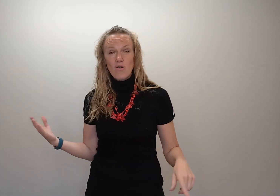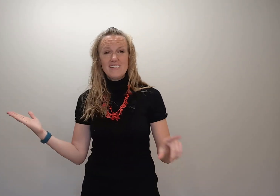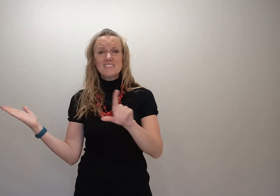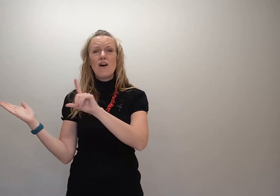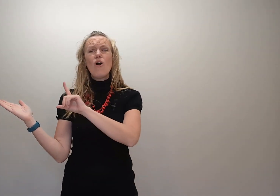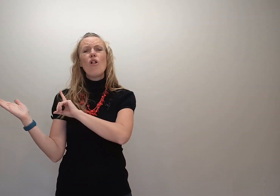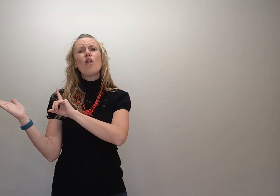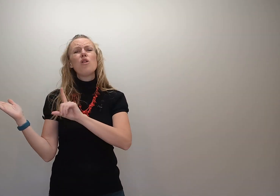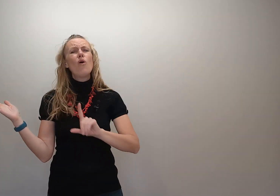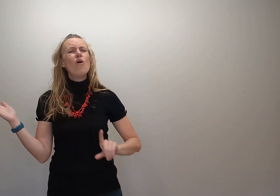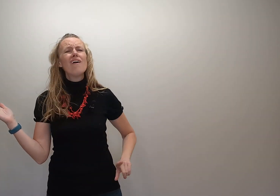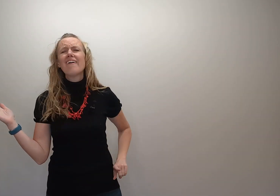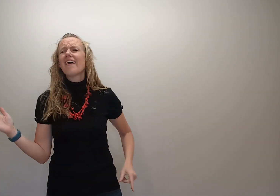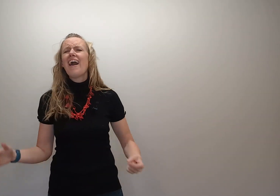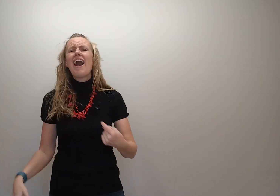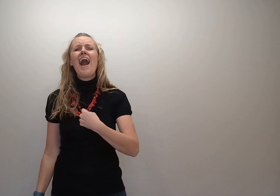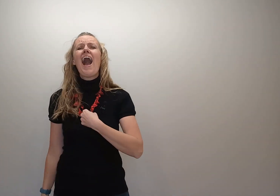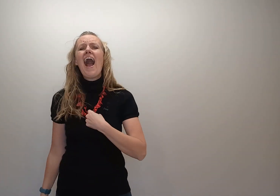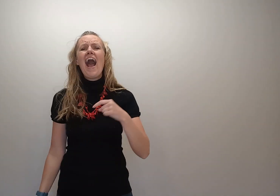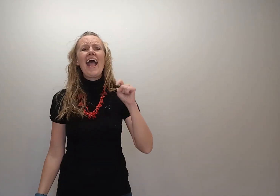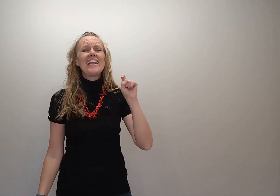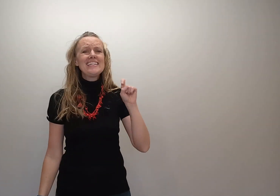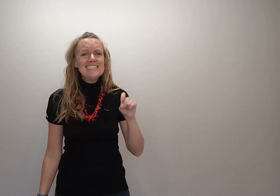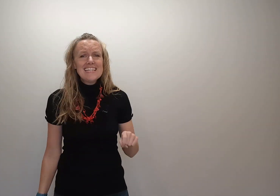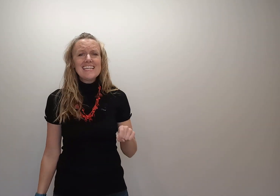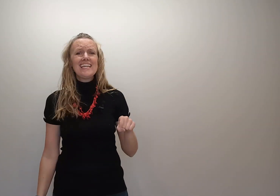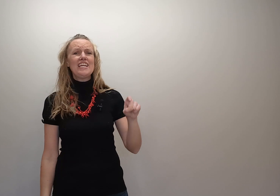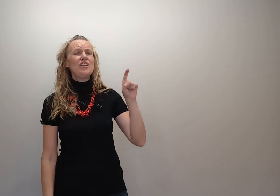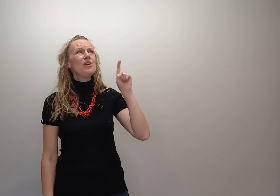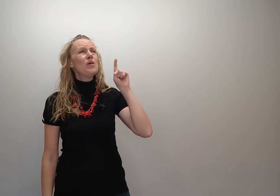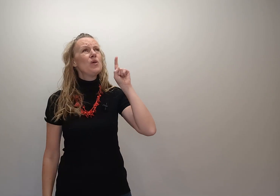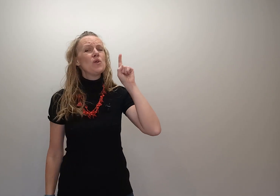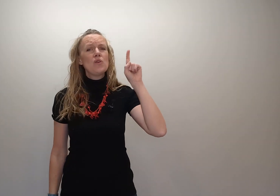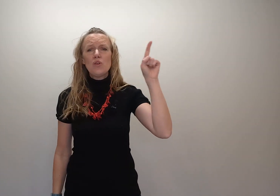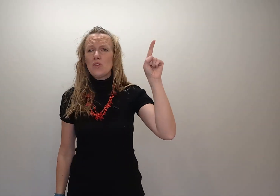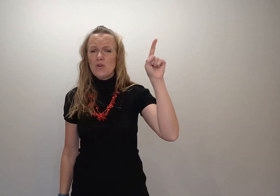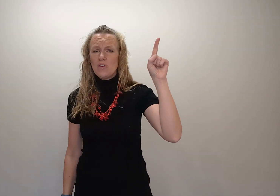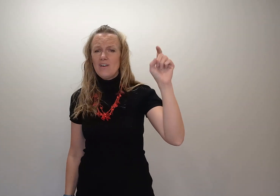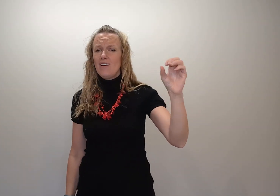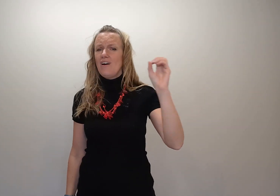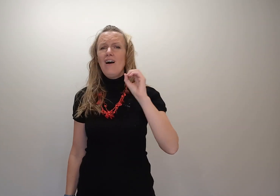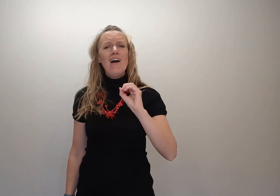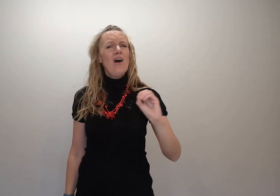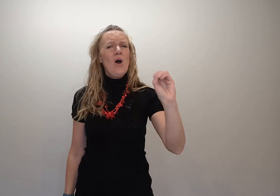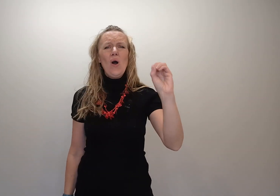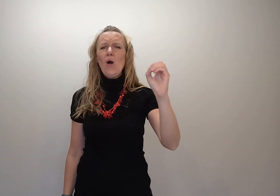chorus, Lord, I need you.